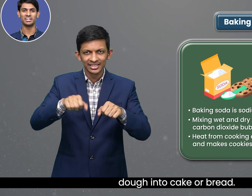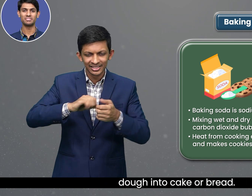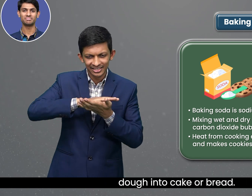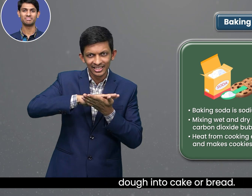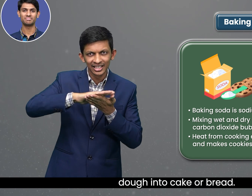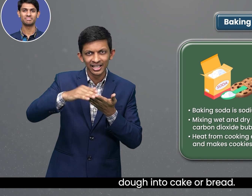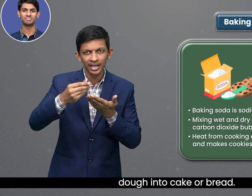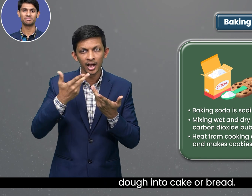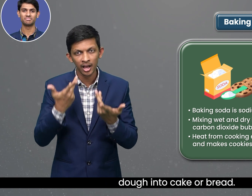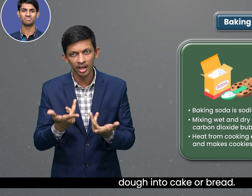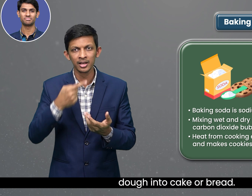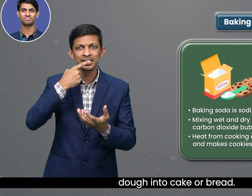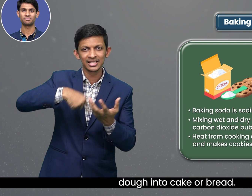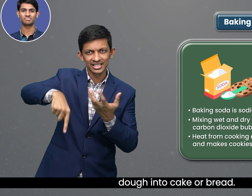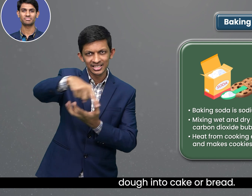or bread.